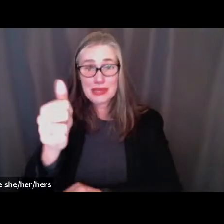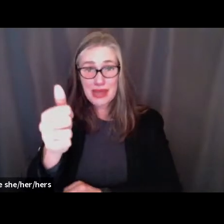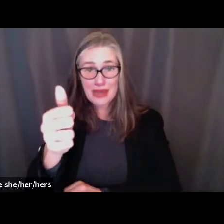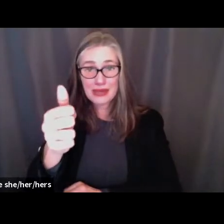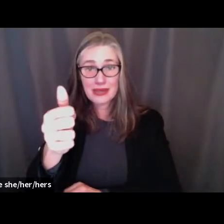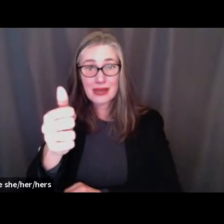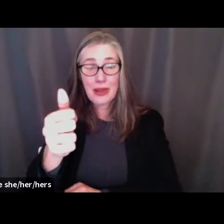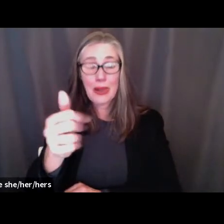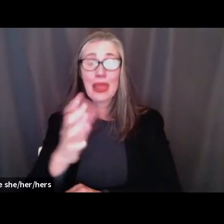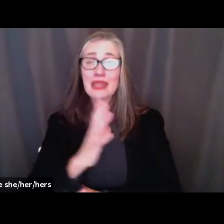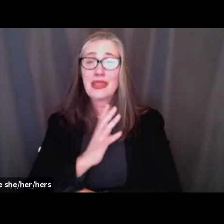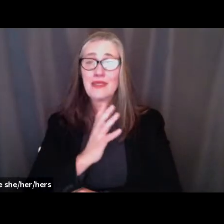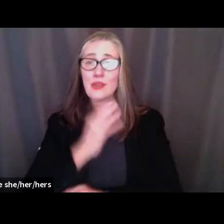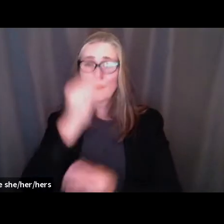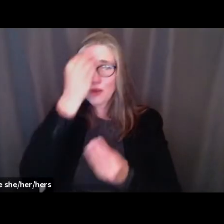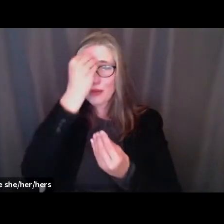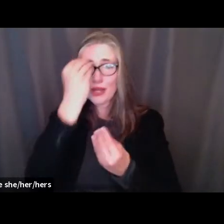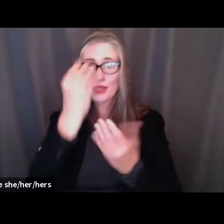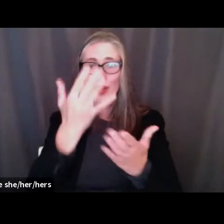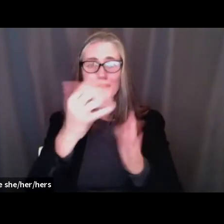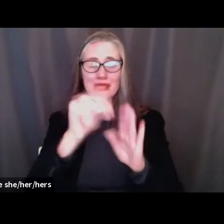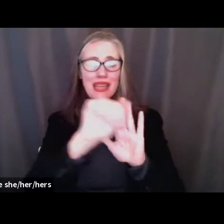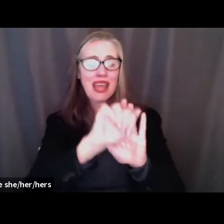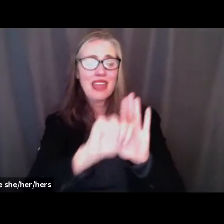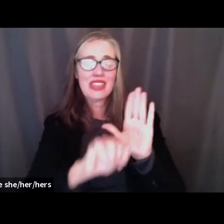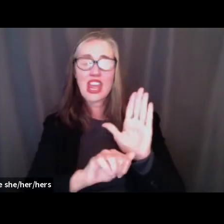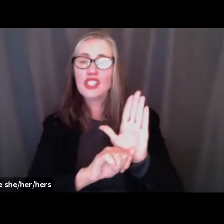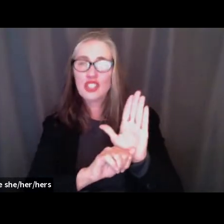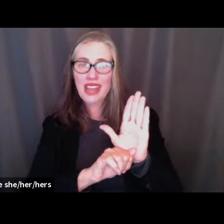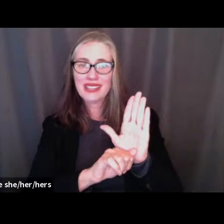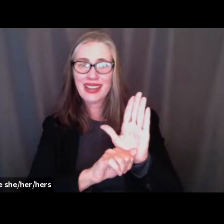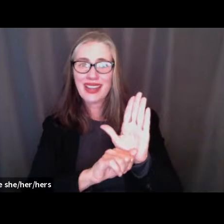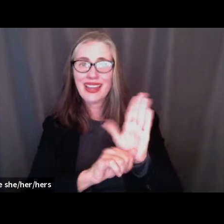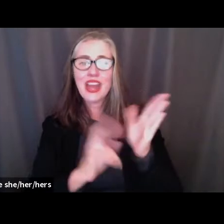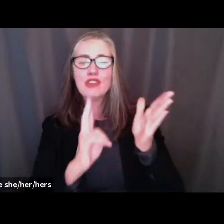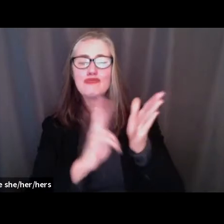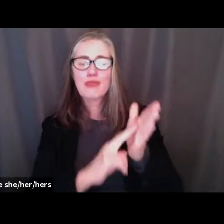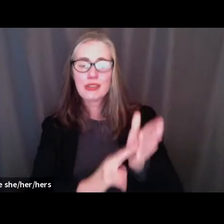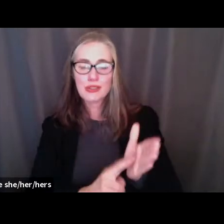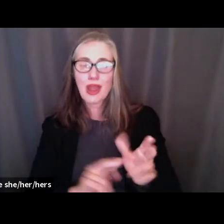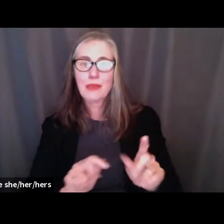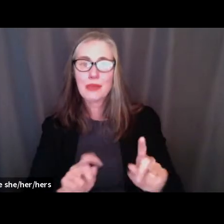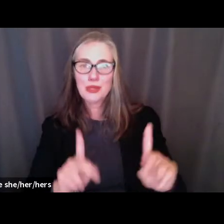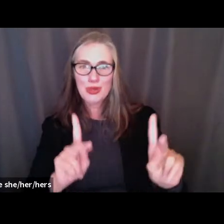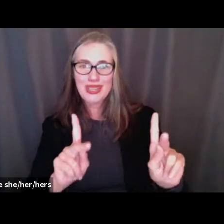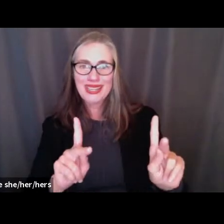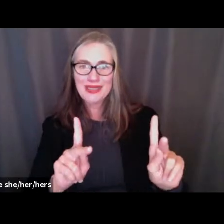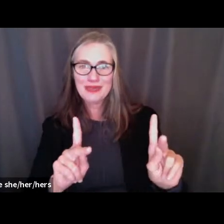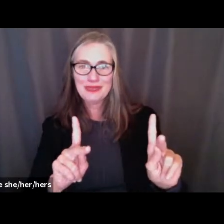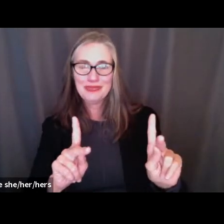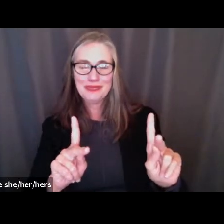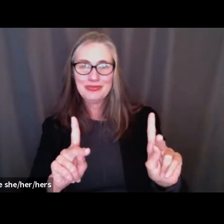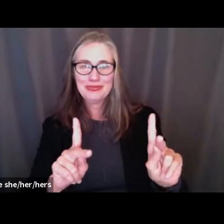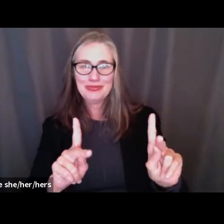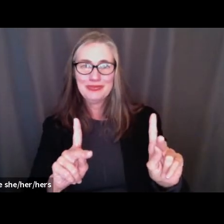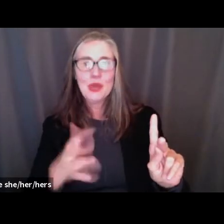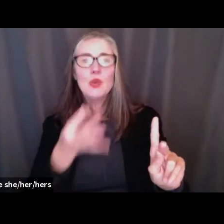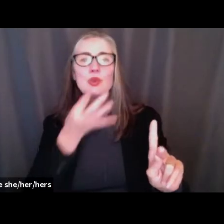Formal notice and agenda and registration opportunity will be available